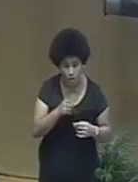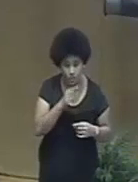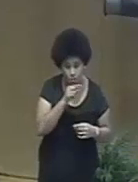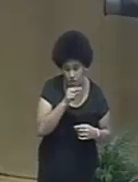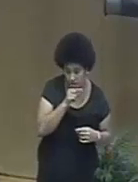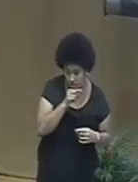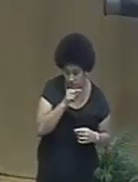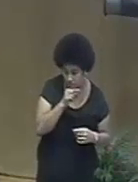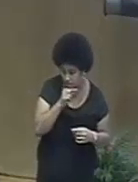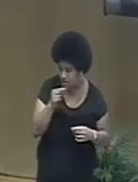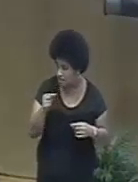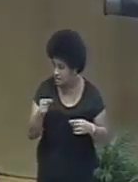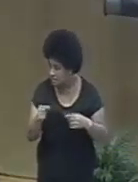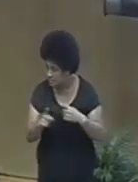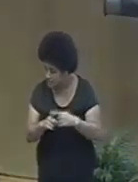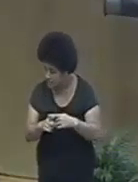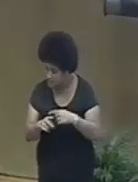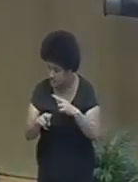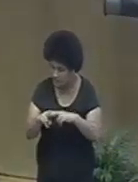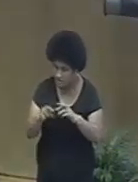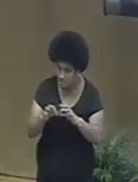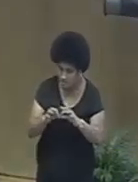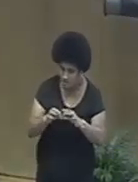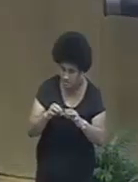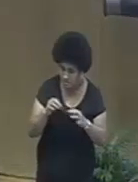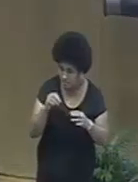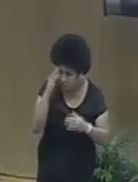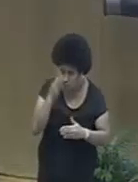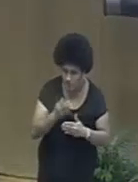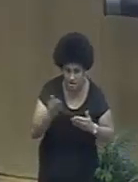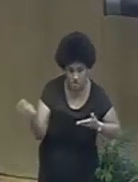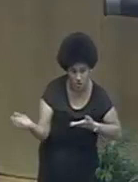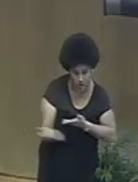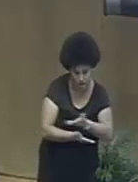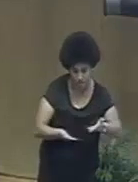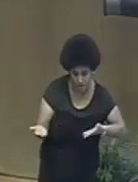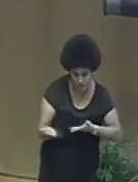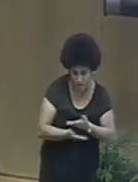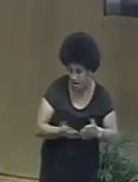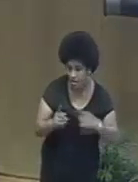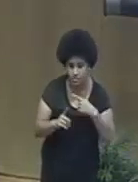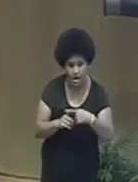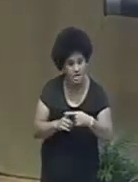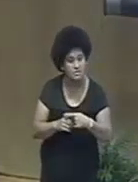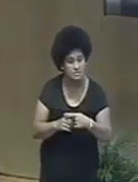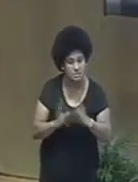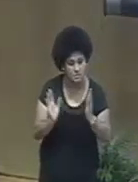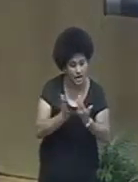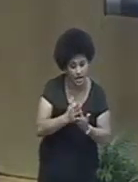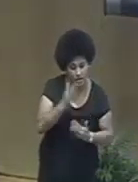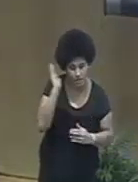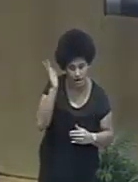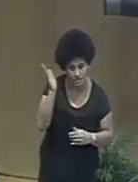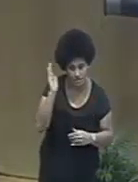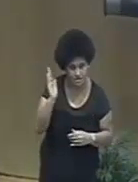there is collaboration. Students collaborate with each other. And there's also interaction with our lecturers. Already, I'm sure that in the